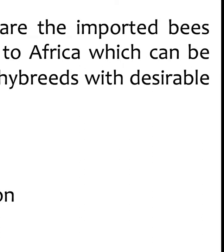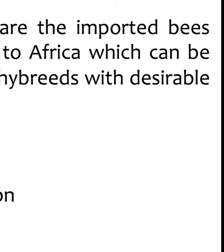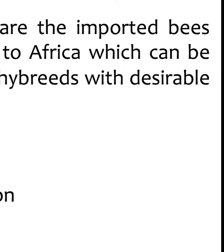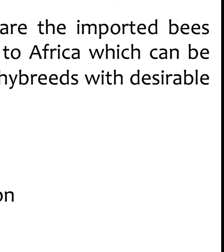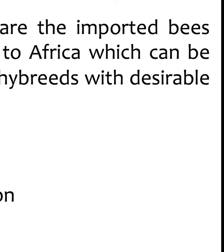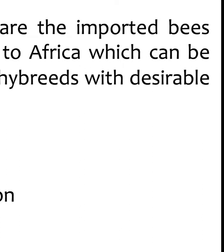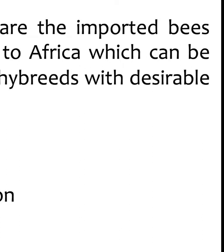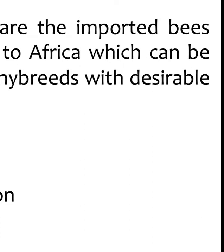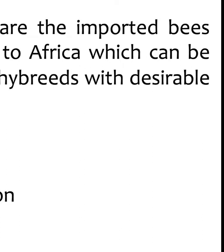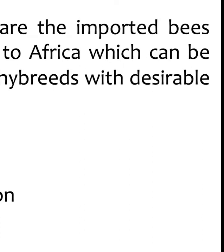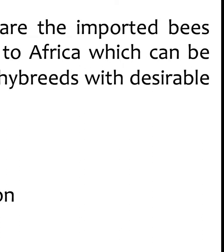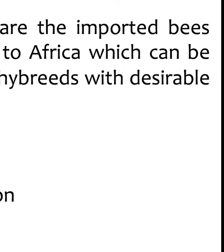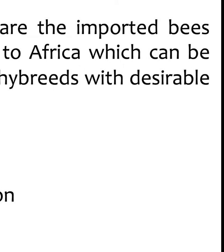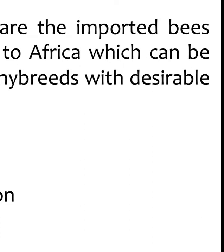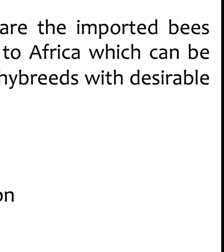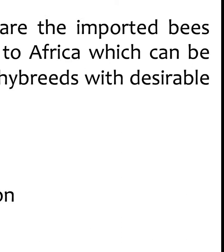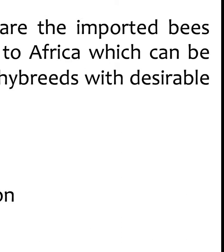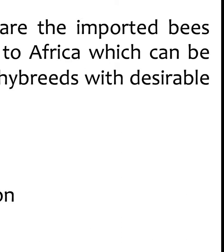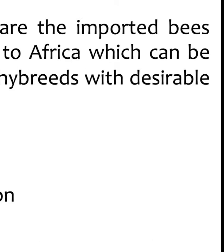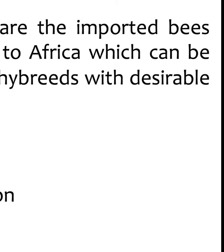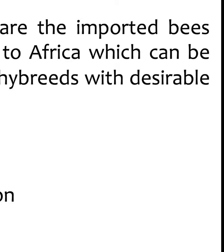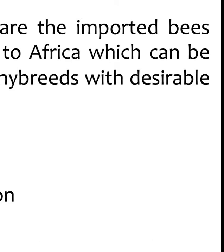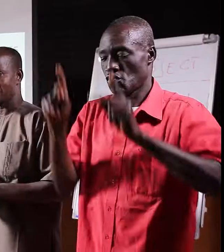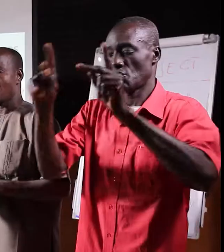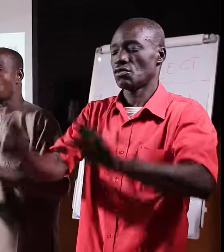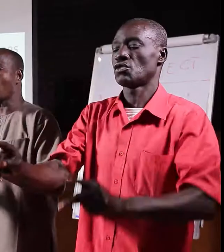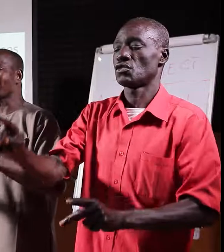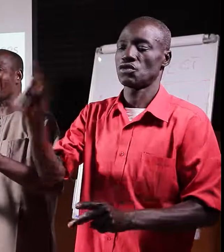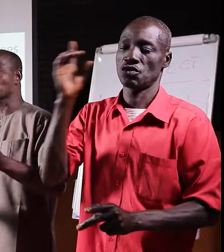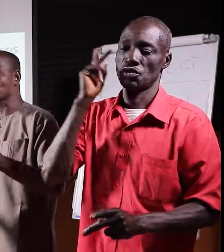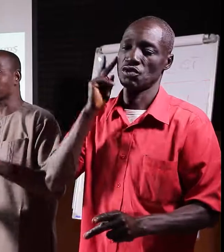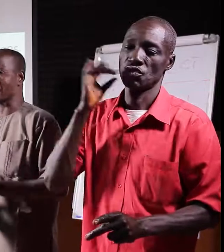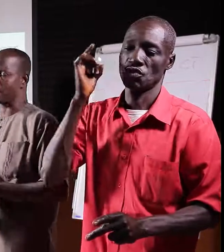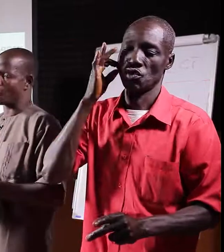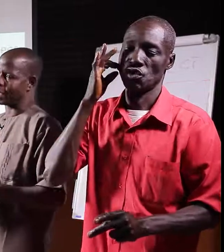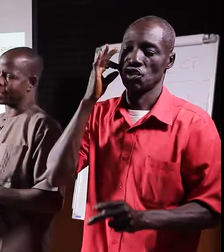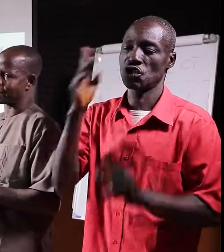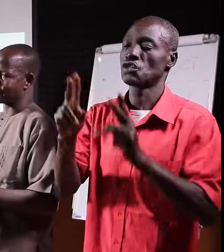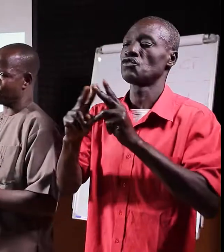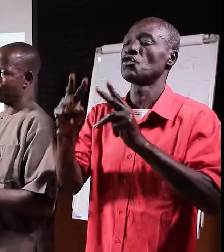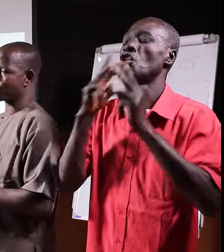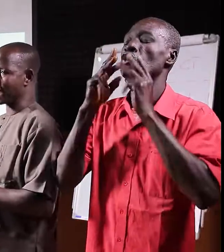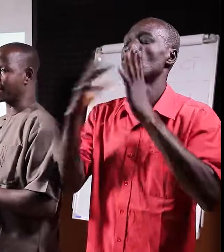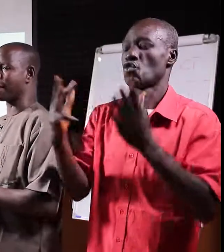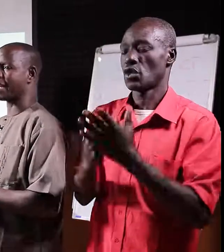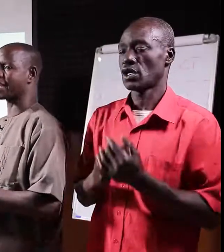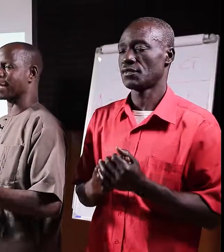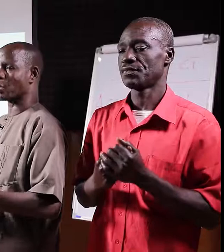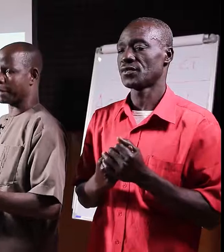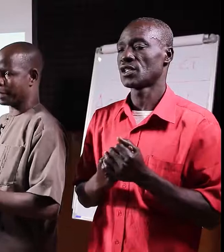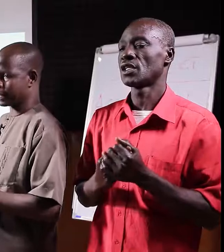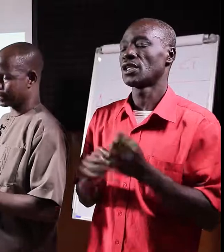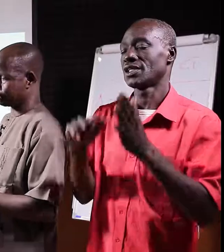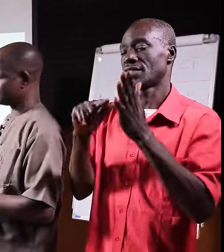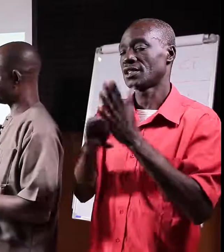produce hybrids with desirable qualities. And what are those desirable qualities possessed by these